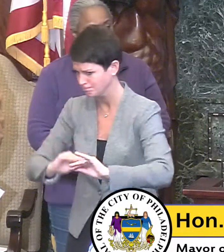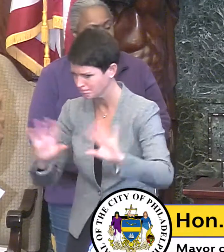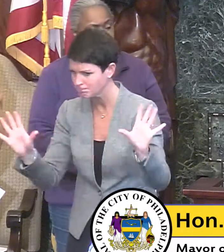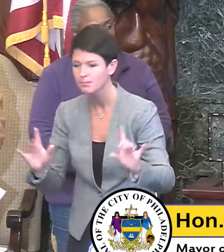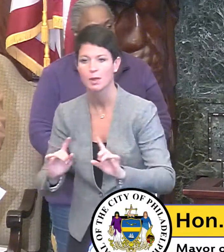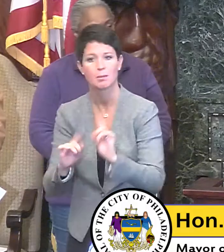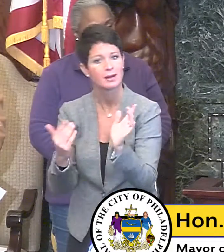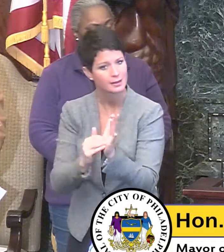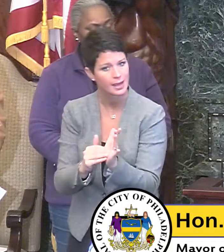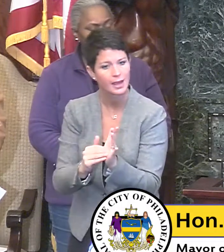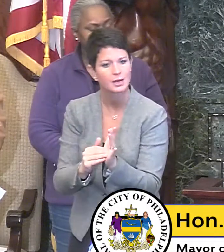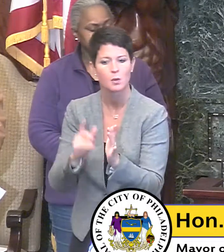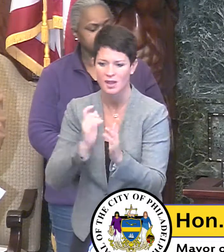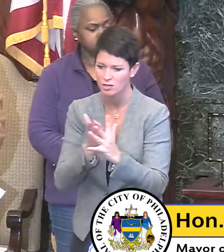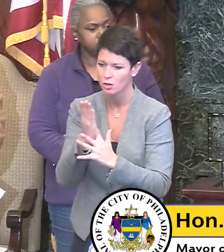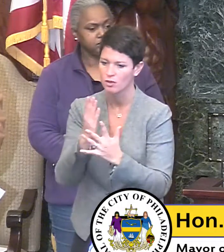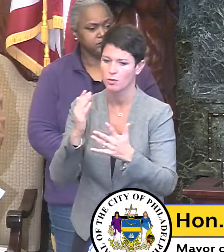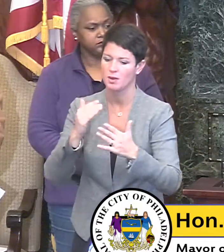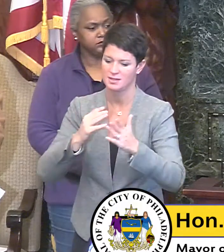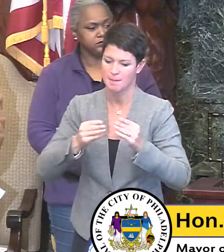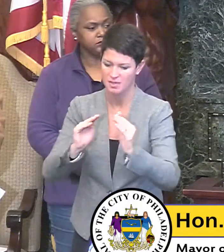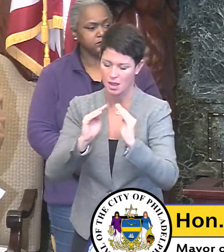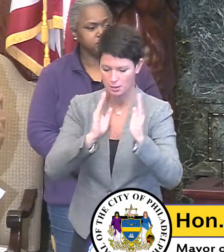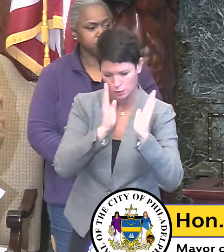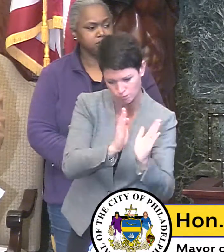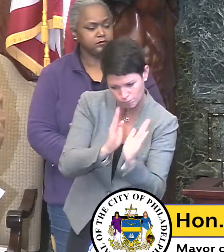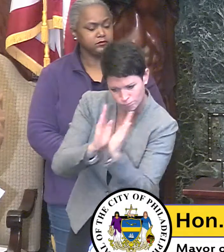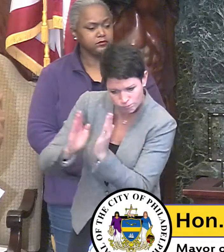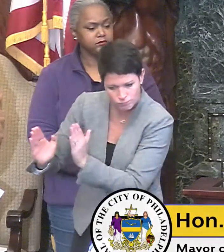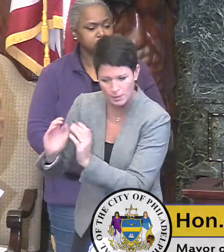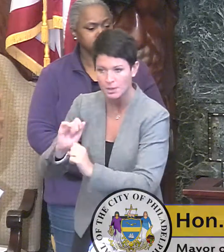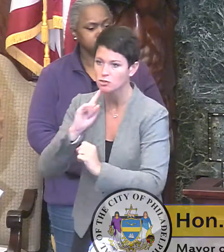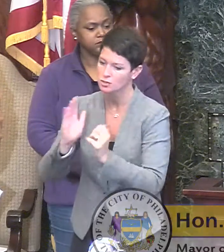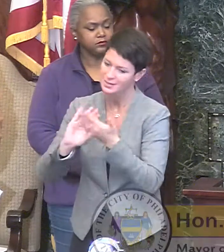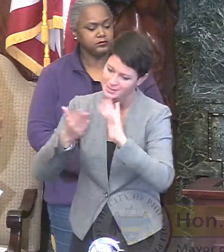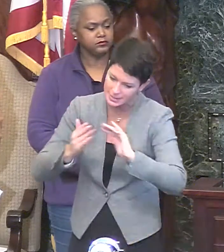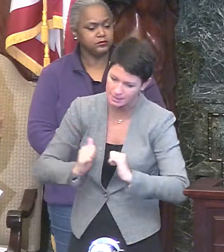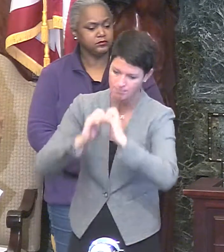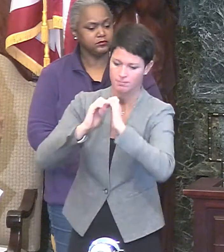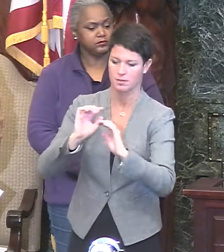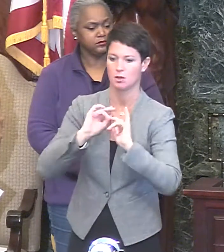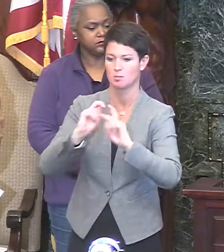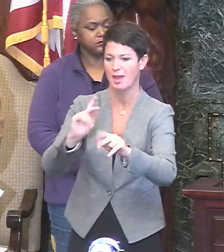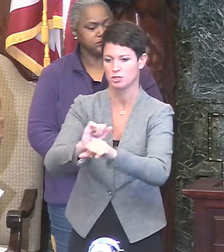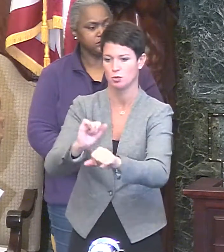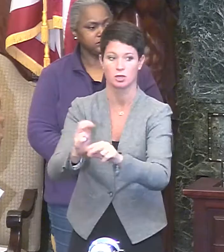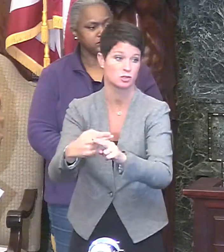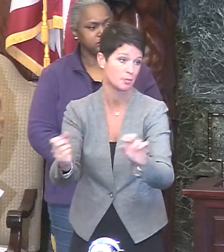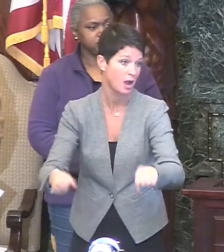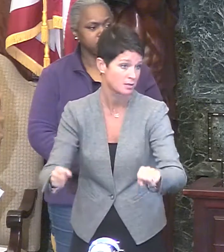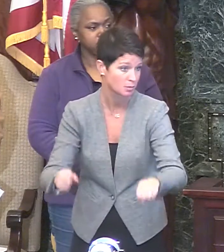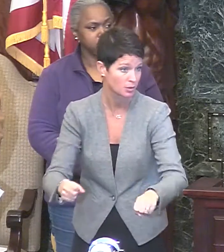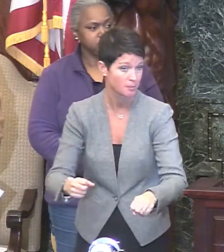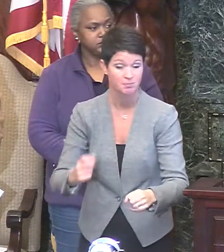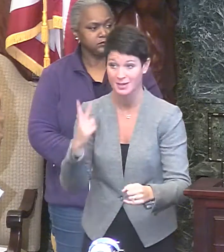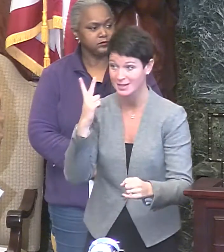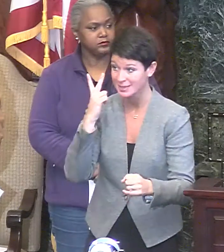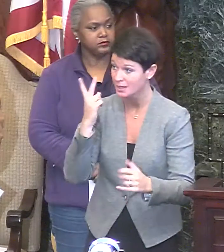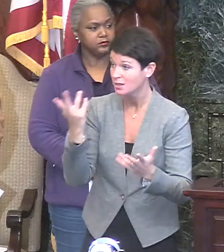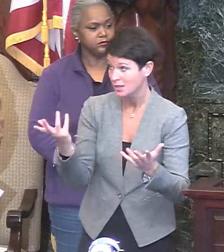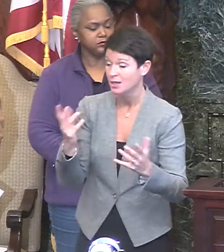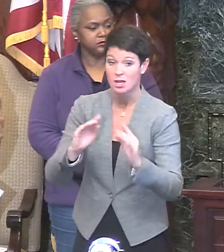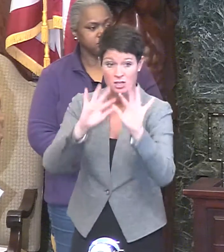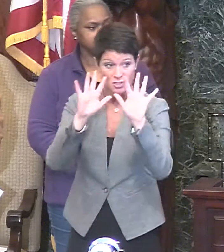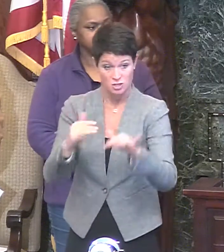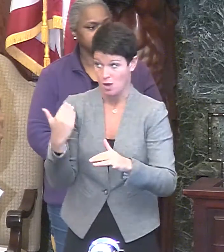have to go through this in a methodical way to make sure the city gets back to work as soon as possible. As you see, we had a large